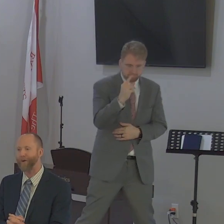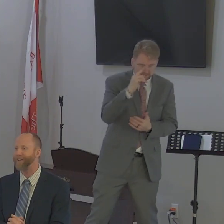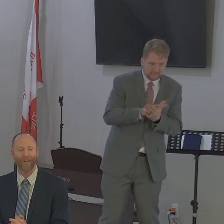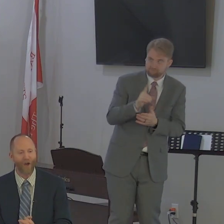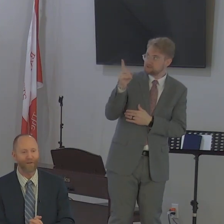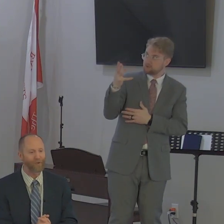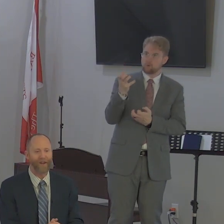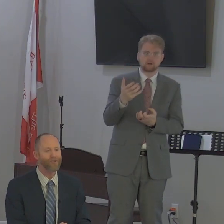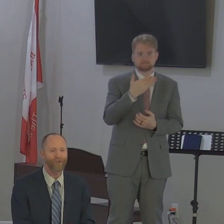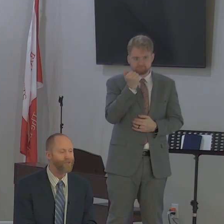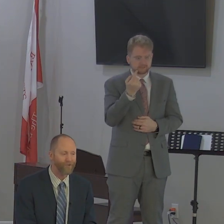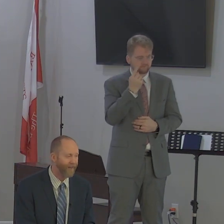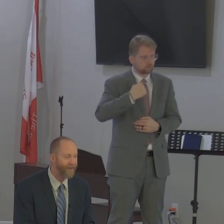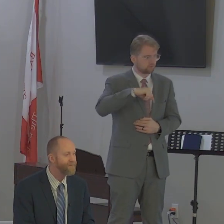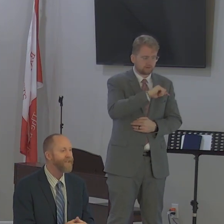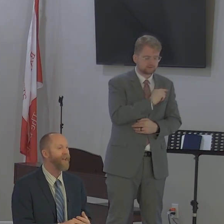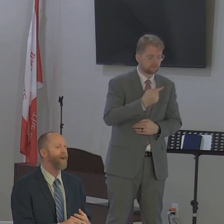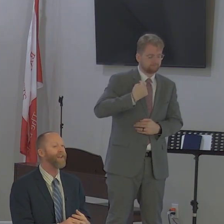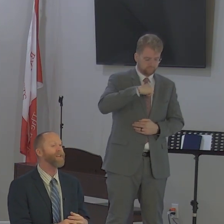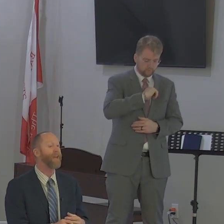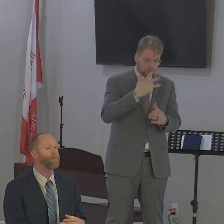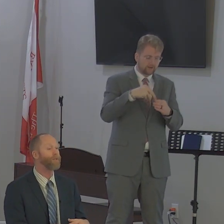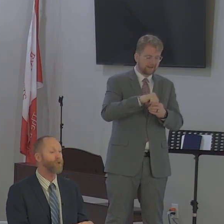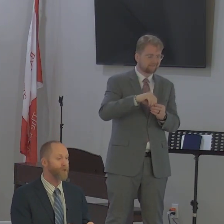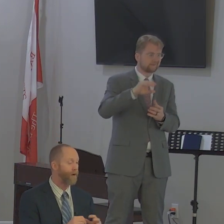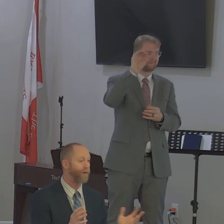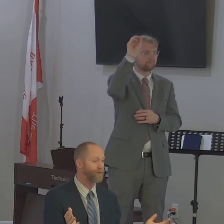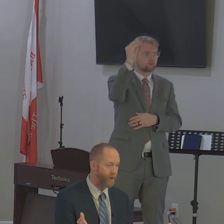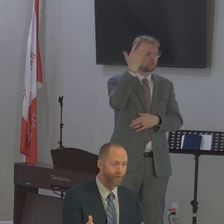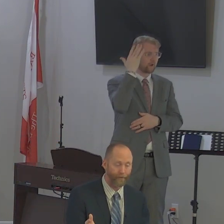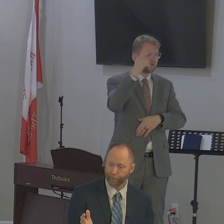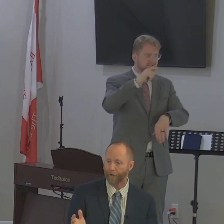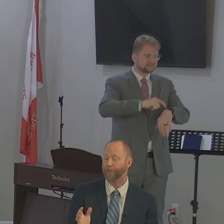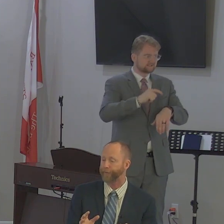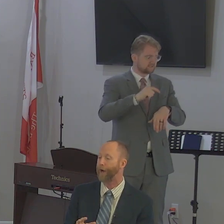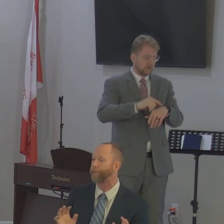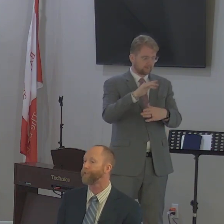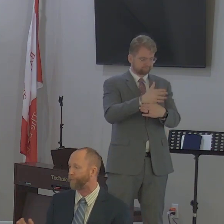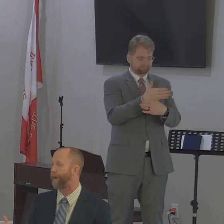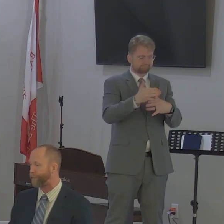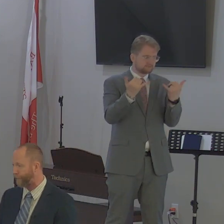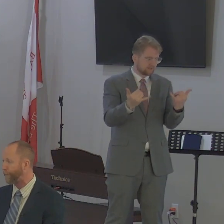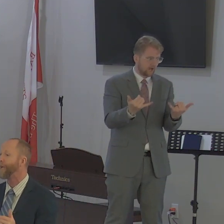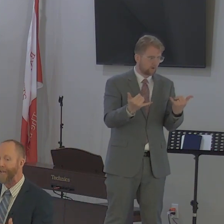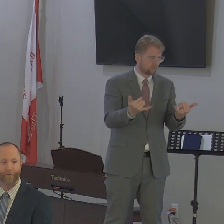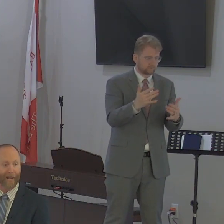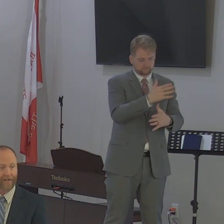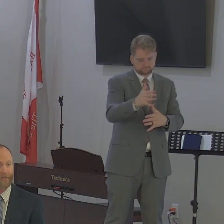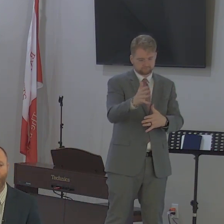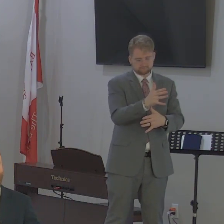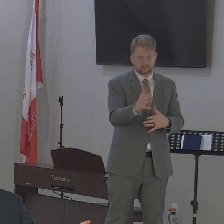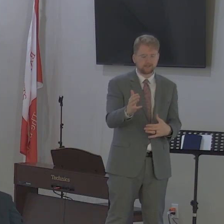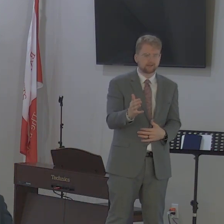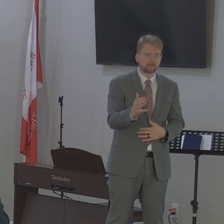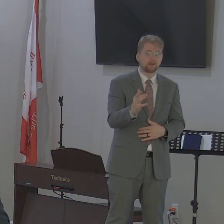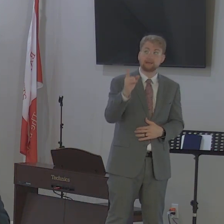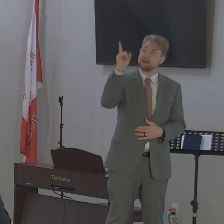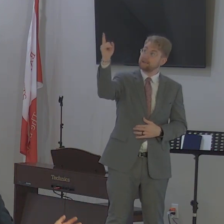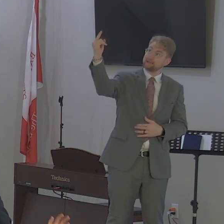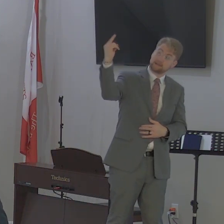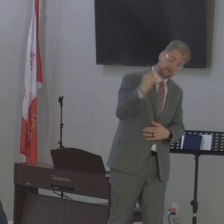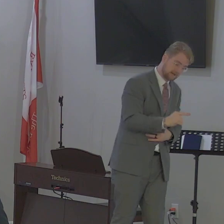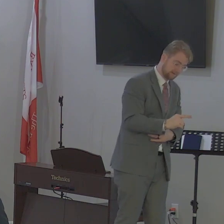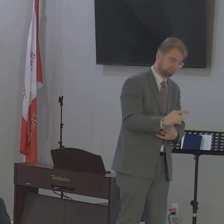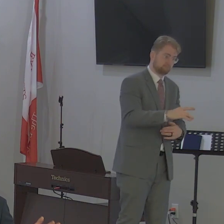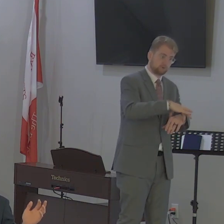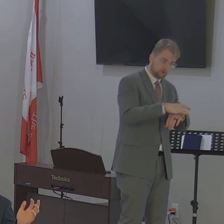Yeah, we're in the love and grace. Jesus came. He came to just offer himself on the cross of Calvary to provide for you everlasting life, and that's it. He